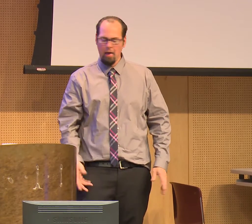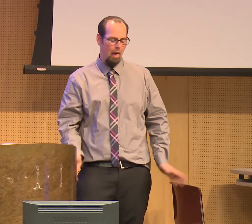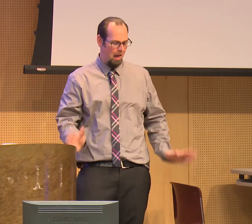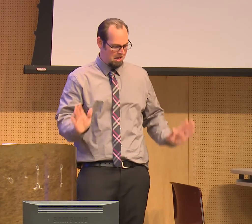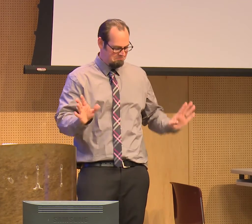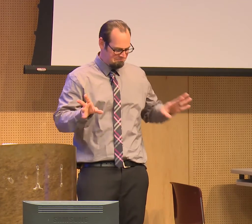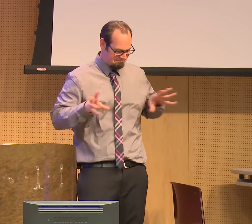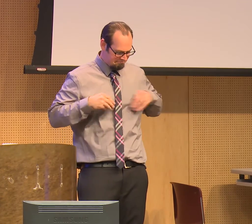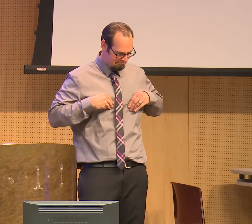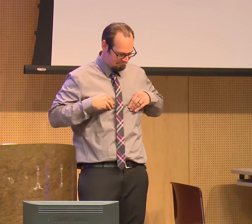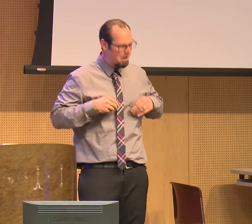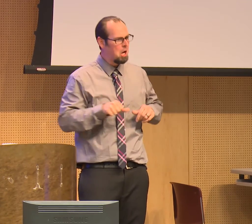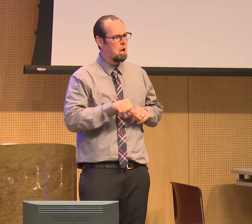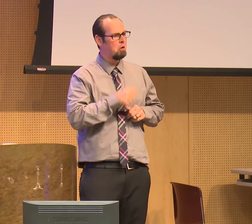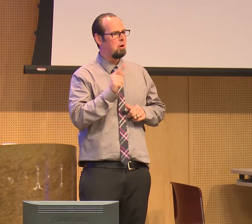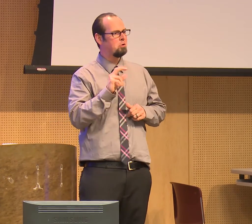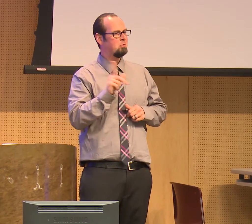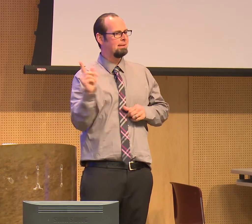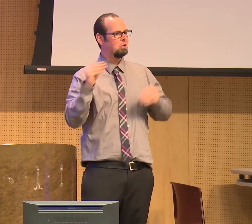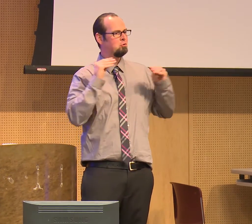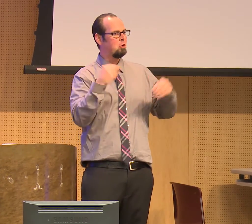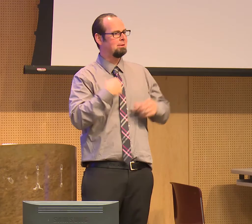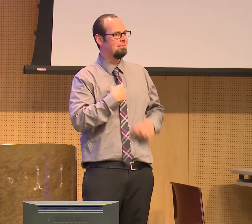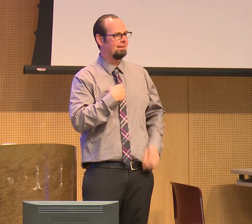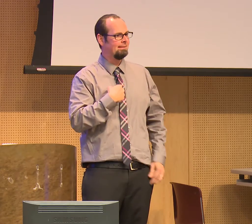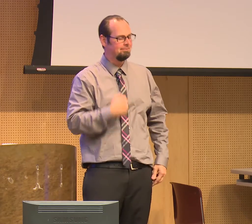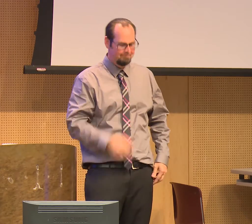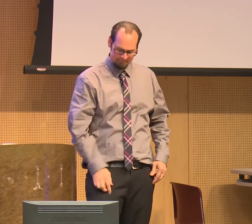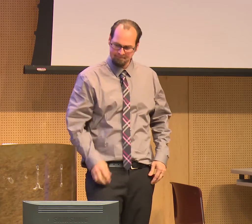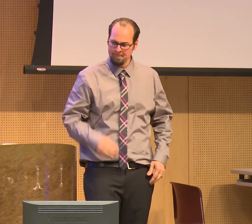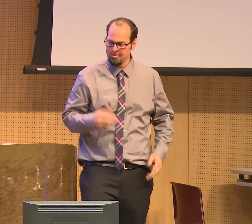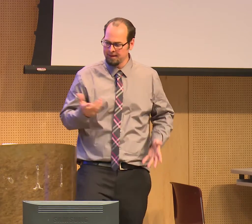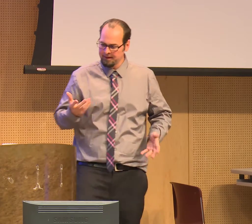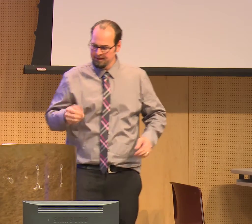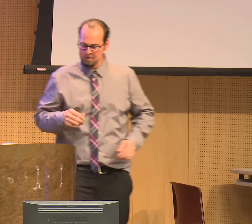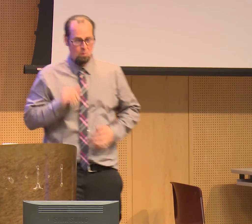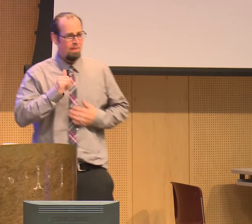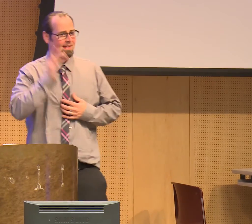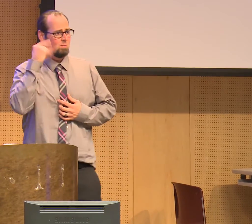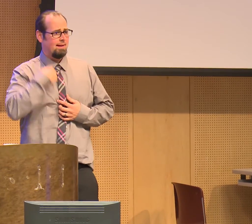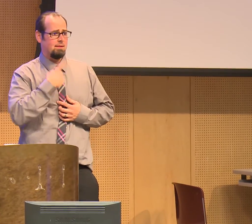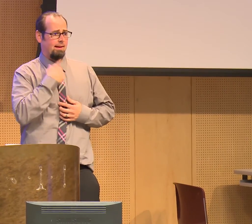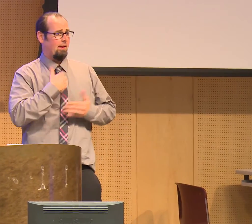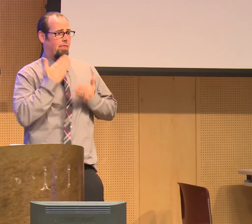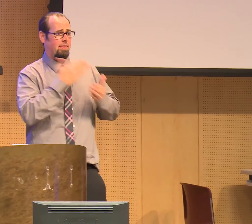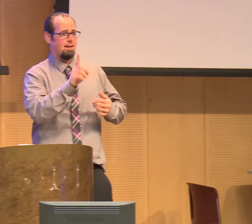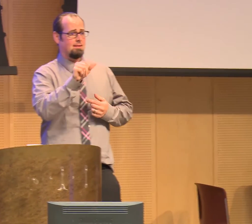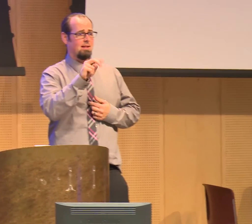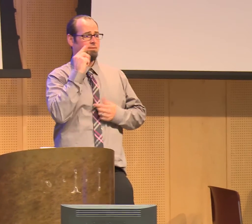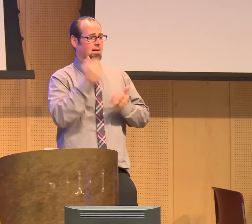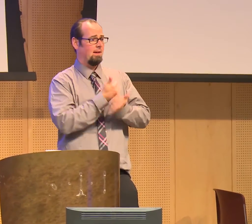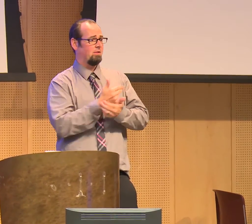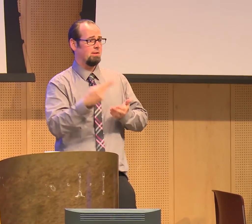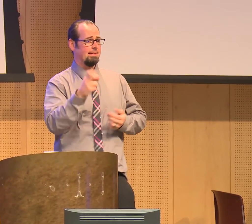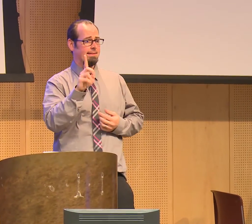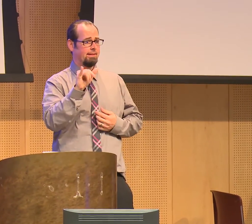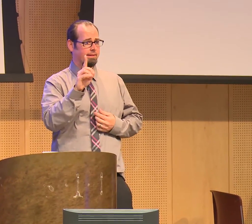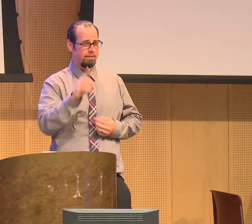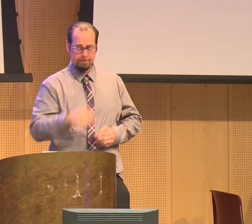I kind of accepted that. That was a learning experience. But I had to thank Dan every day for helping me